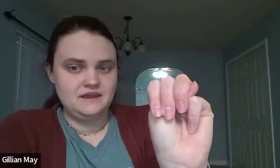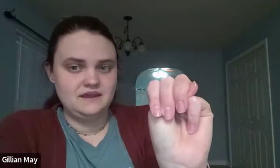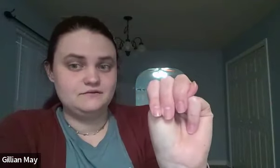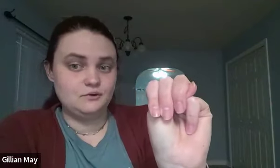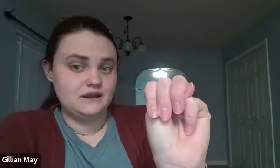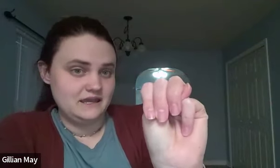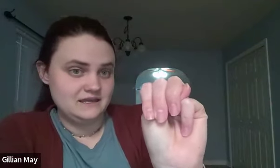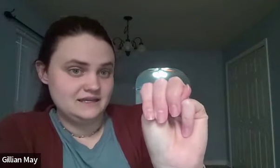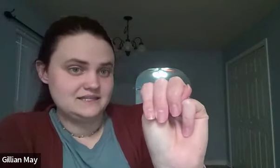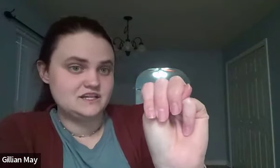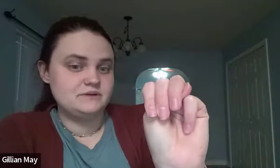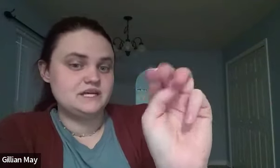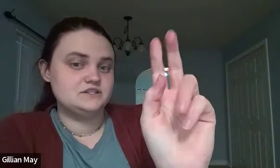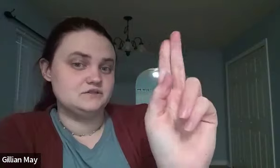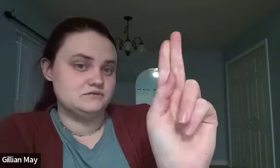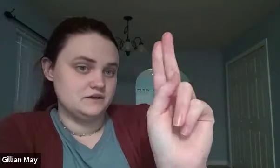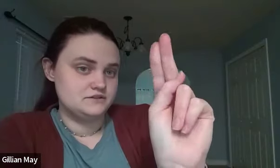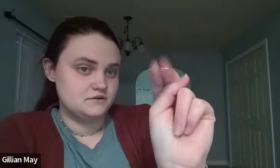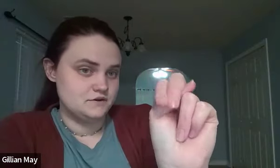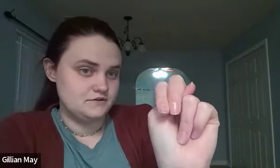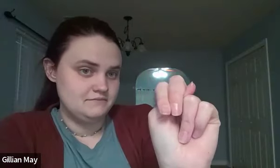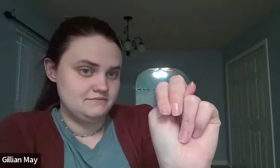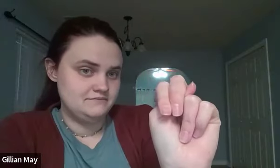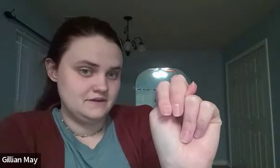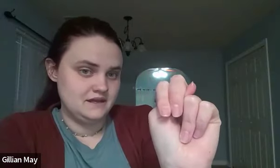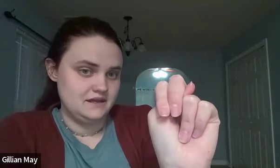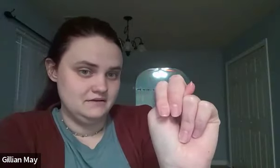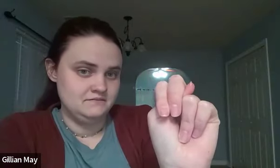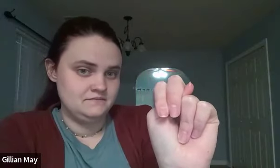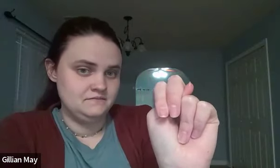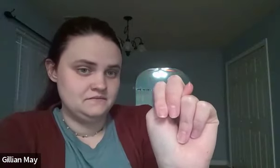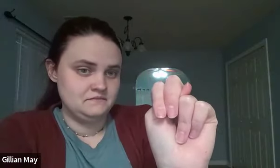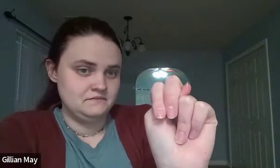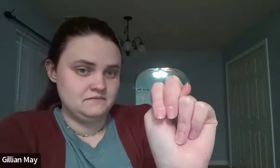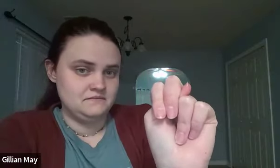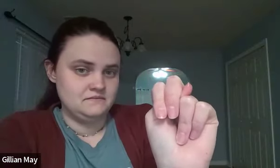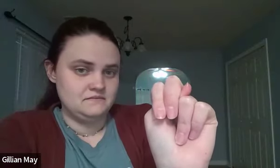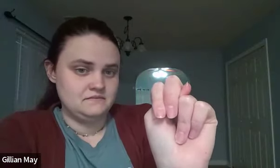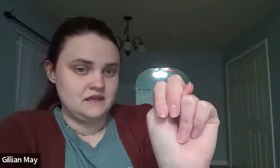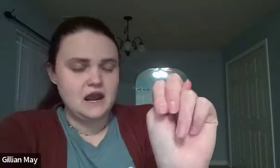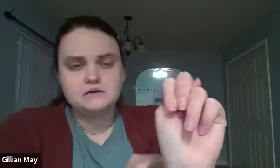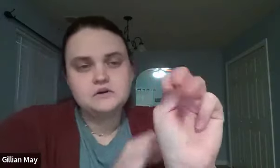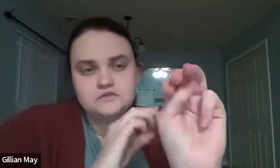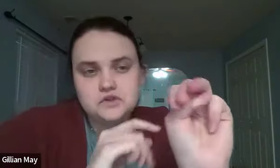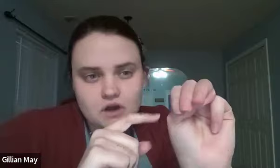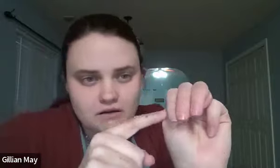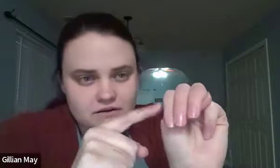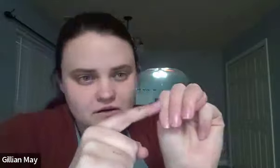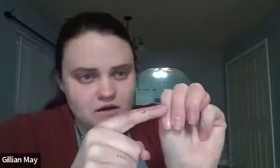Then for N, it's going to be 2 fingers over your thumb. N. And I don't know if y'all caught